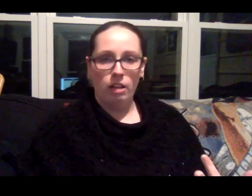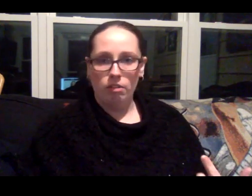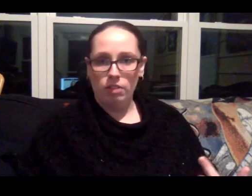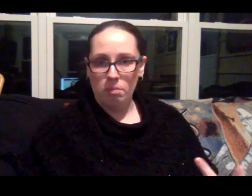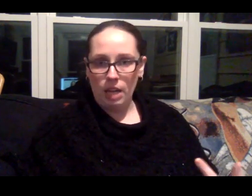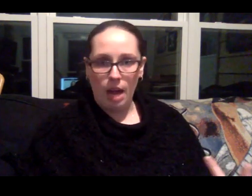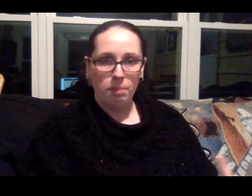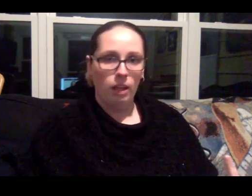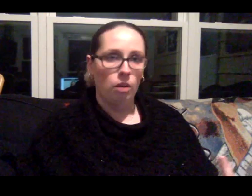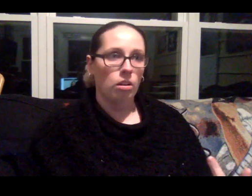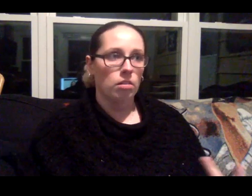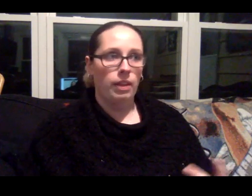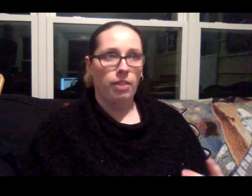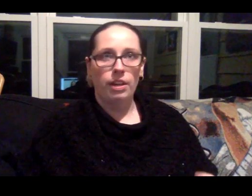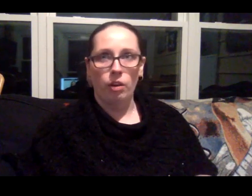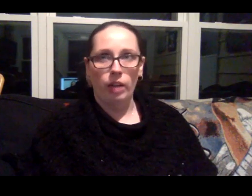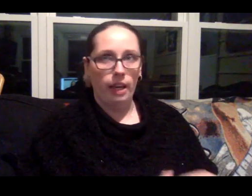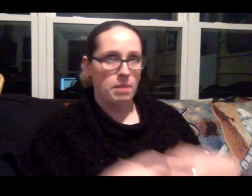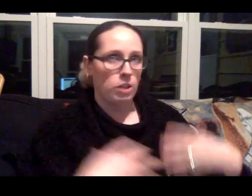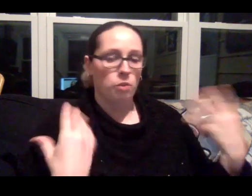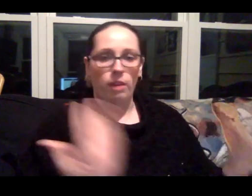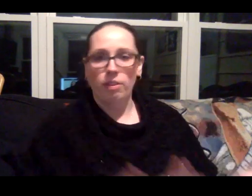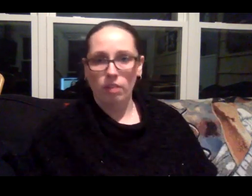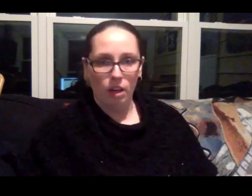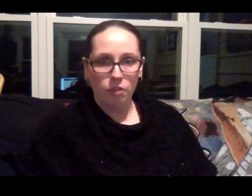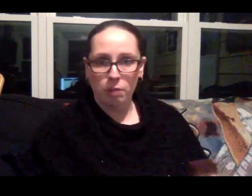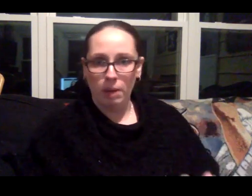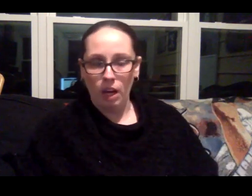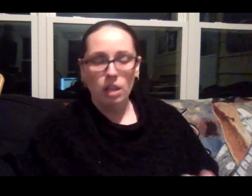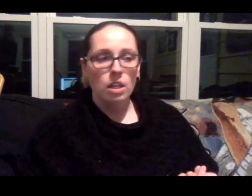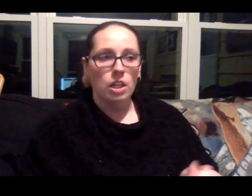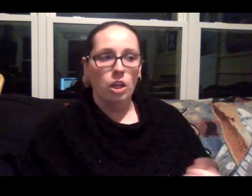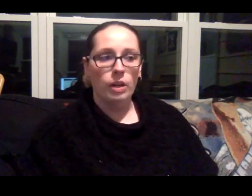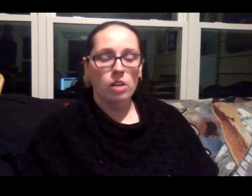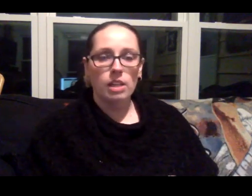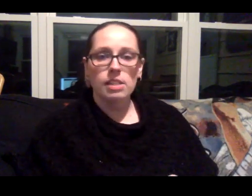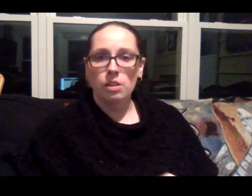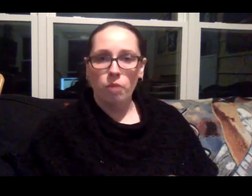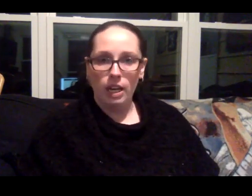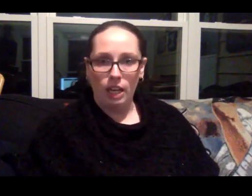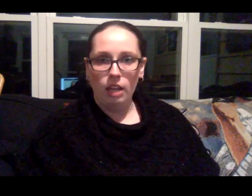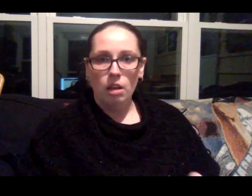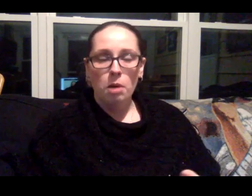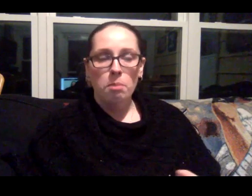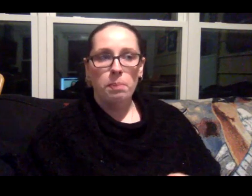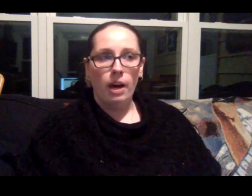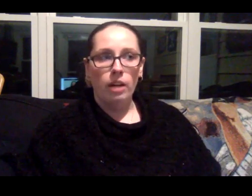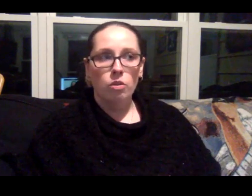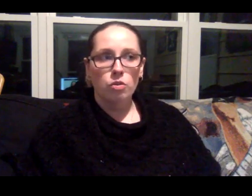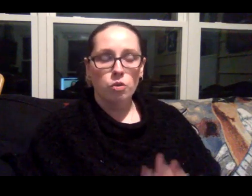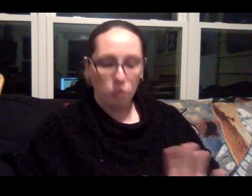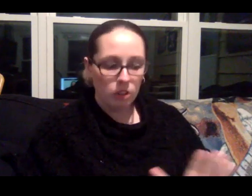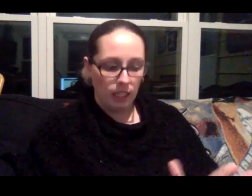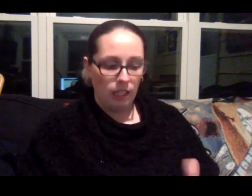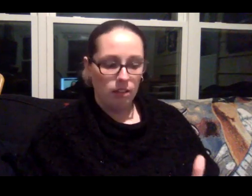they're afraid of something happening with, you know, like I mentioned with the FERPA, you know, as long as it's in writing, but